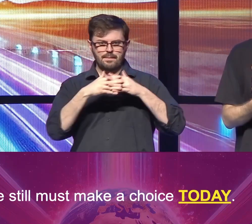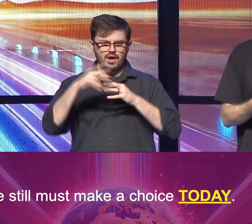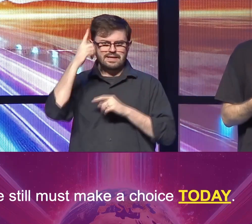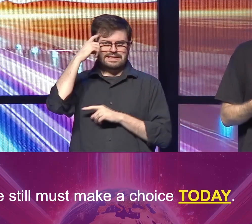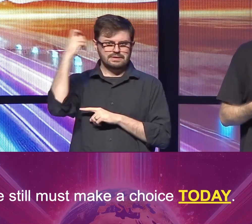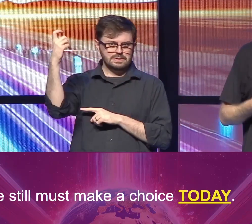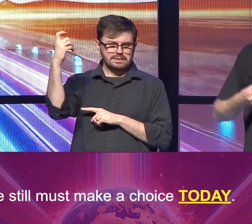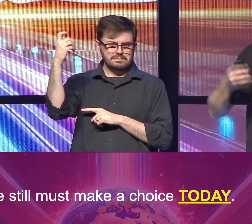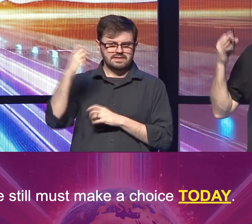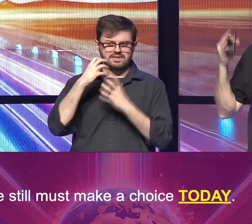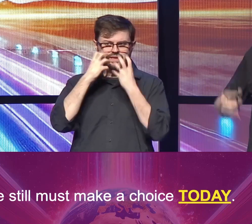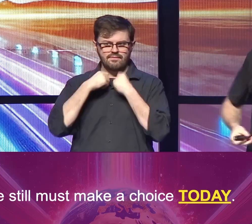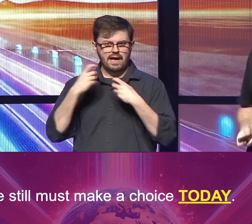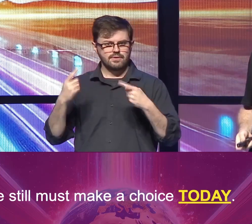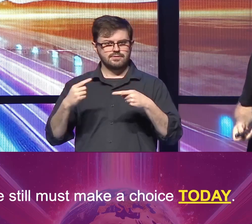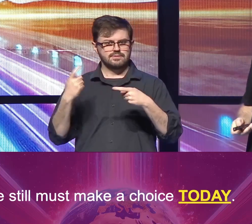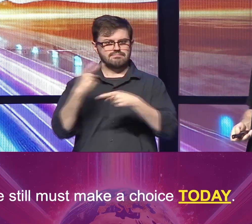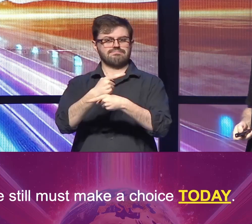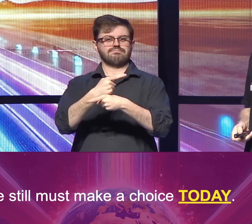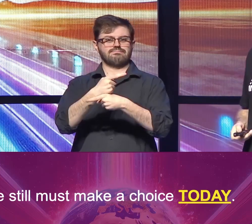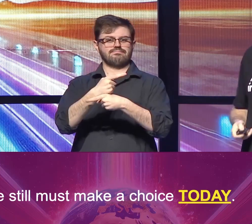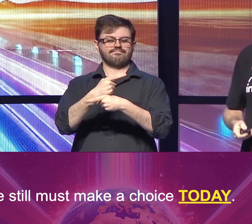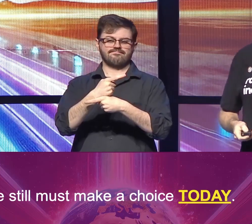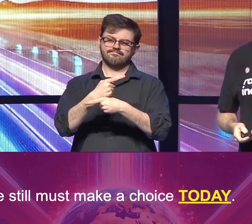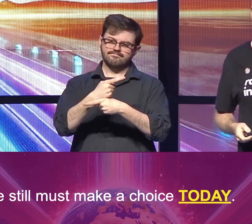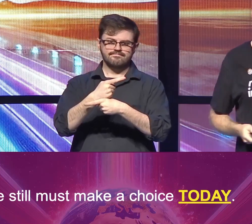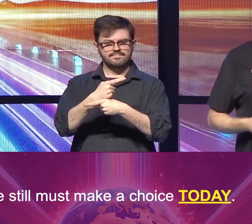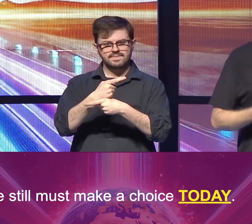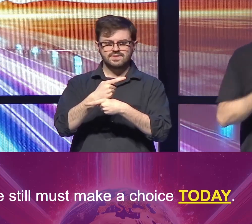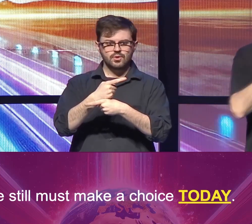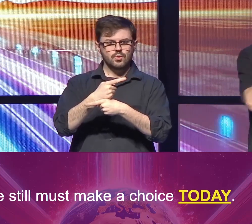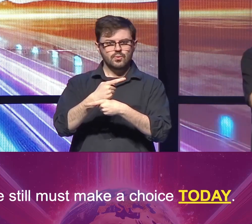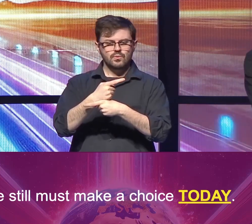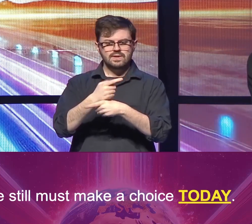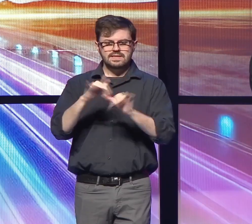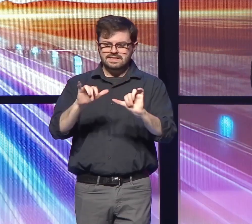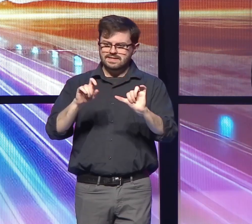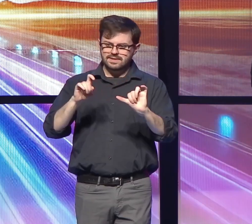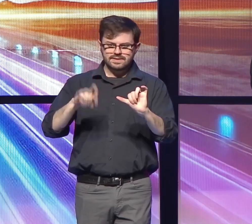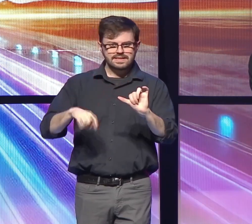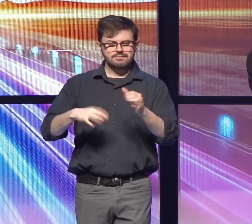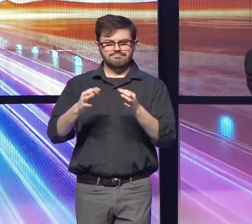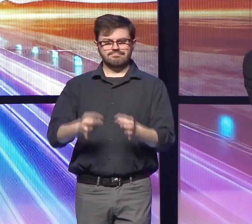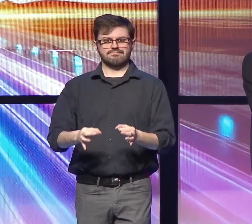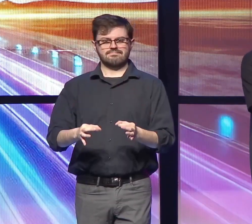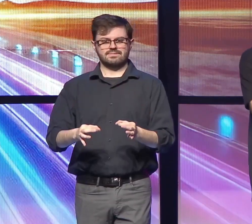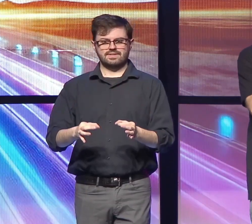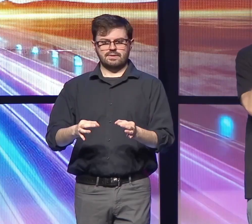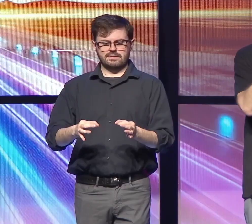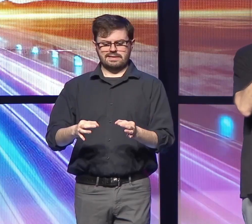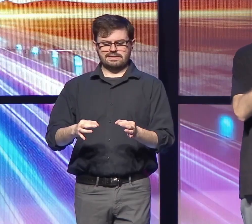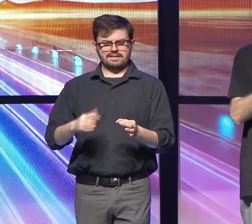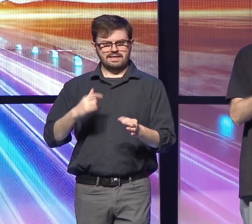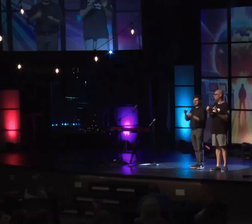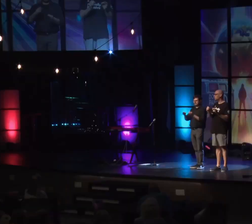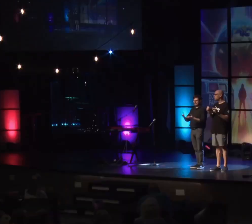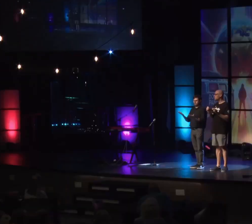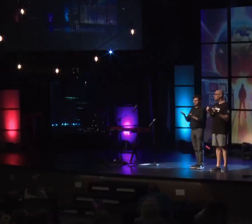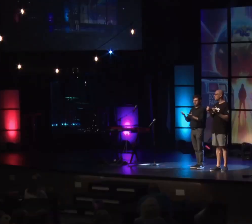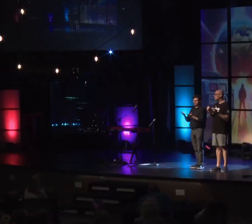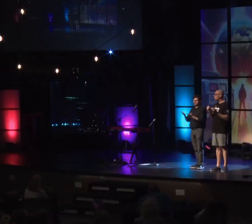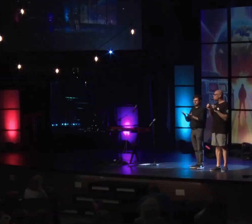oftentimes collide. So I'm still faced with the choice, and that choice is this: which one of these will be my guiding